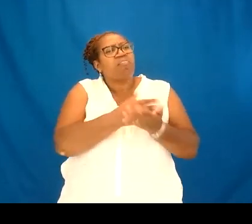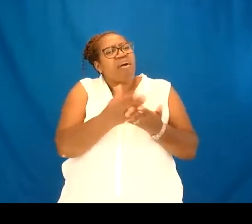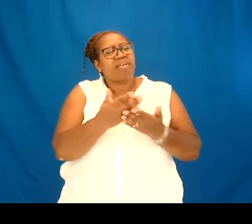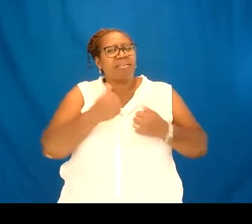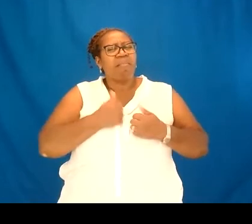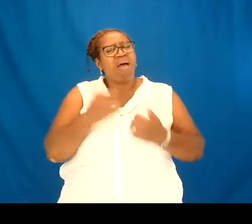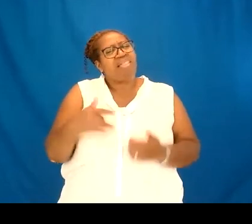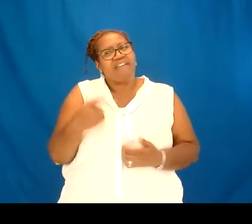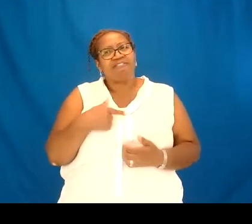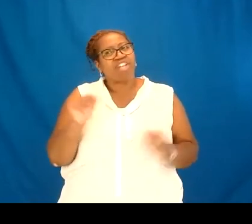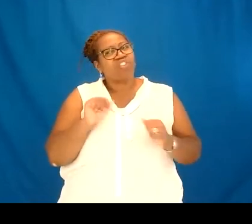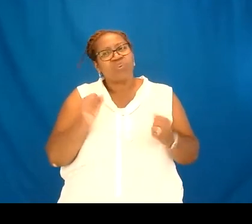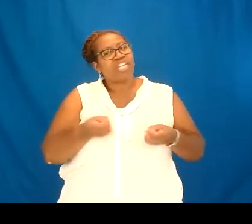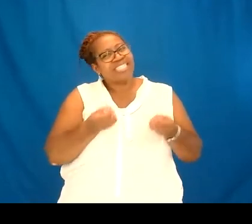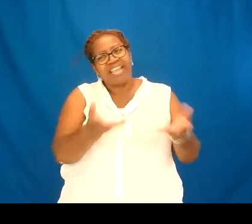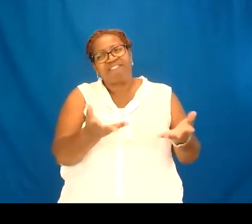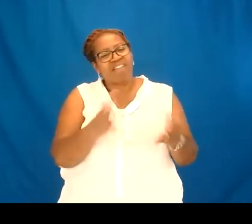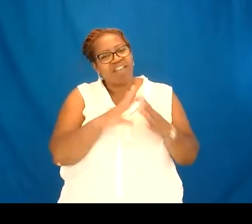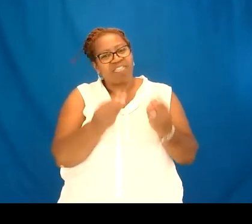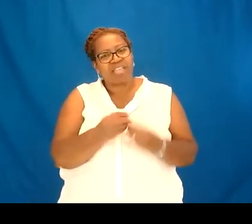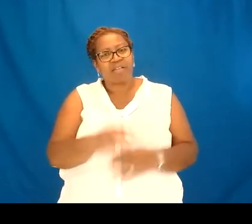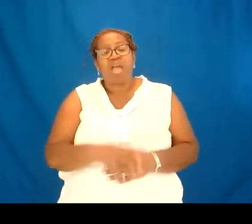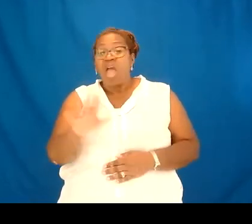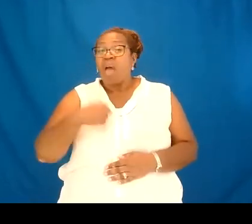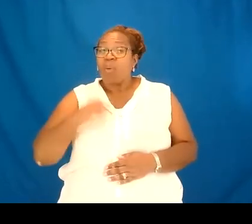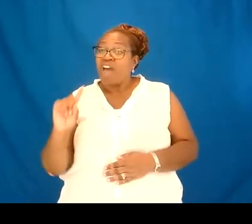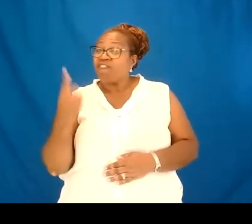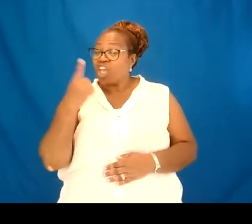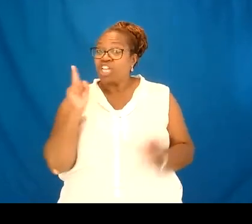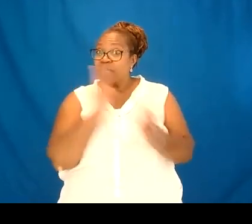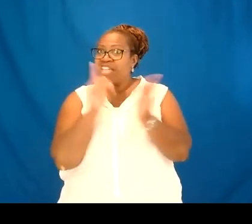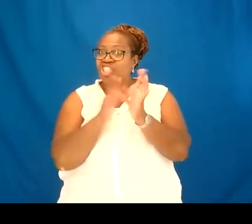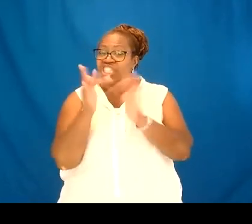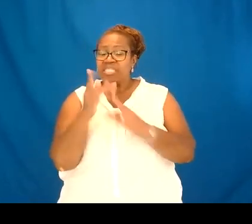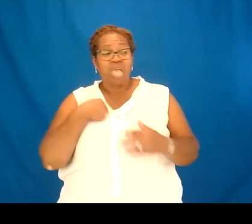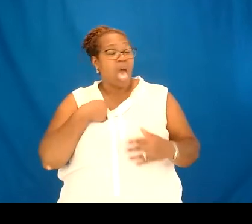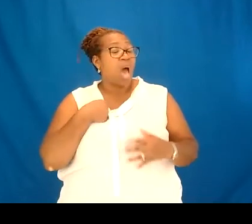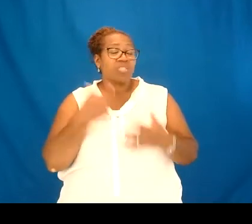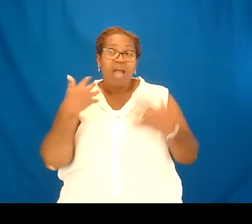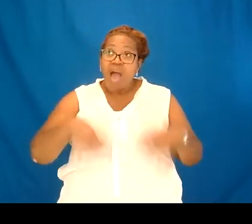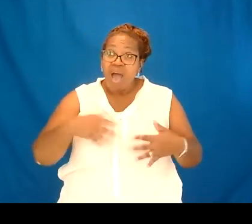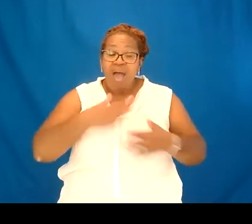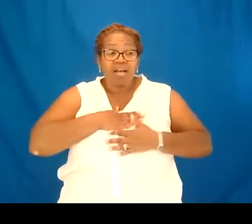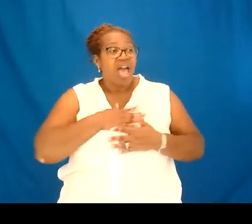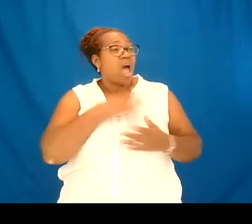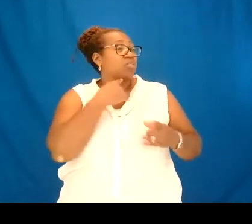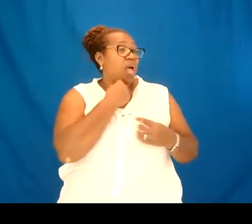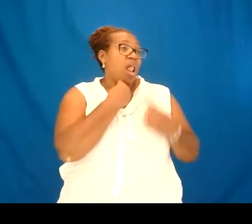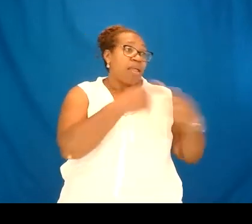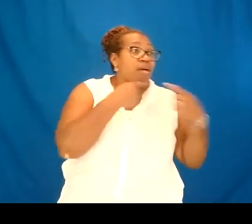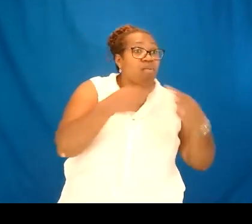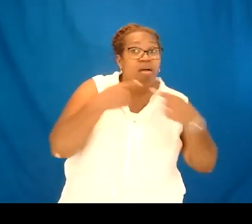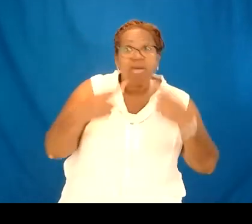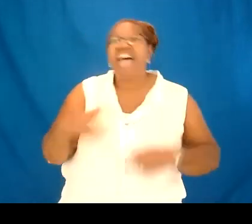Christ, I was bold. I told everybody I saw about Jesus. My friends saw the difference in me, and they too wanted